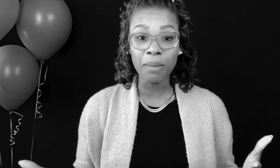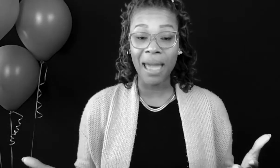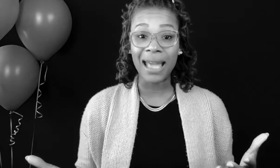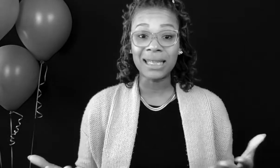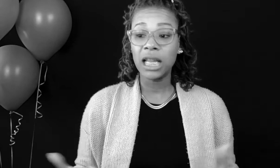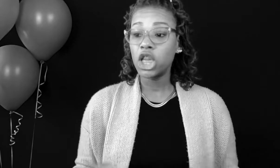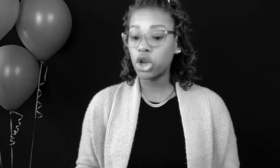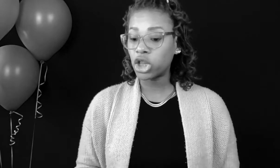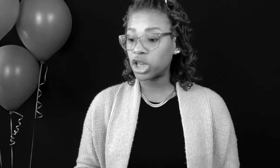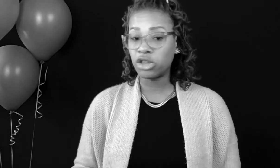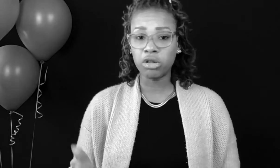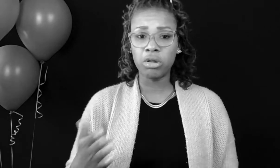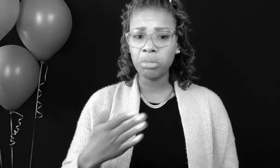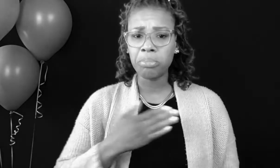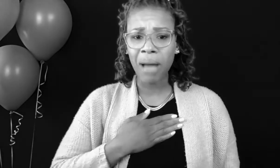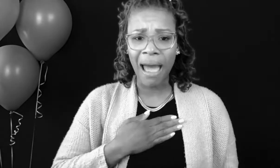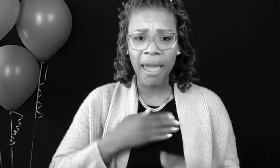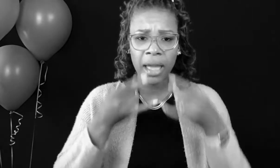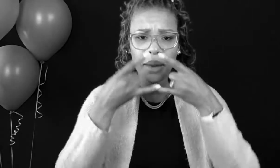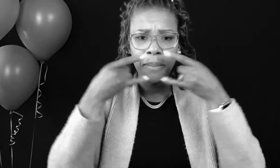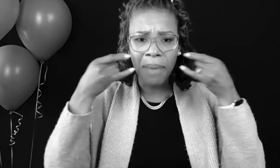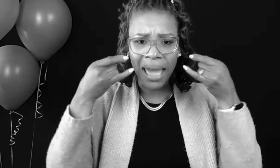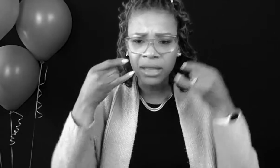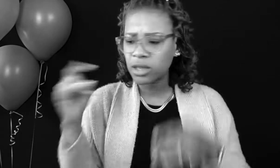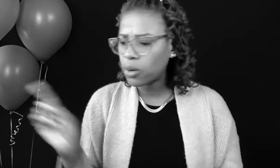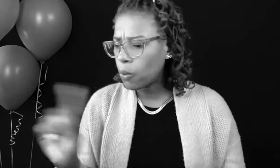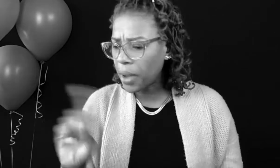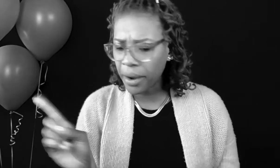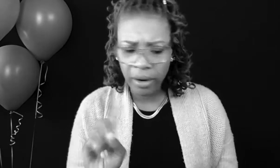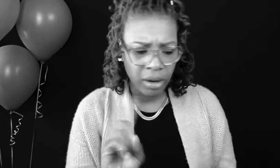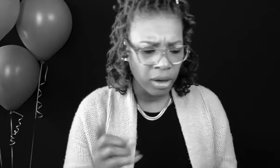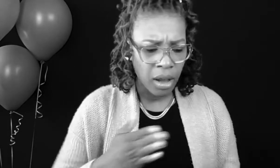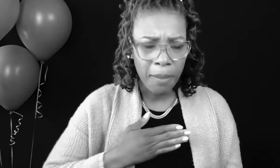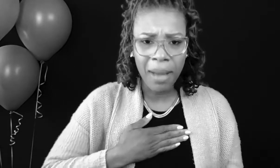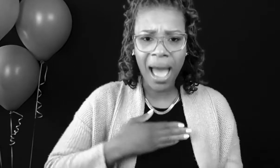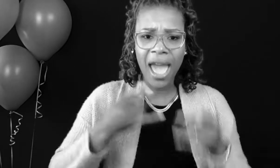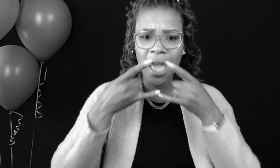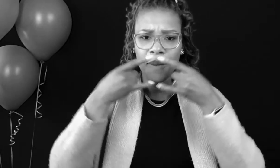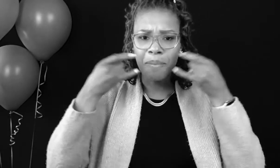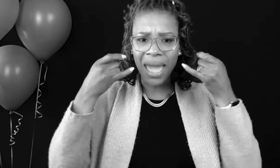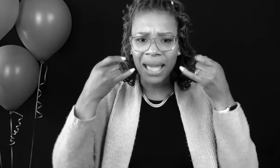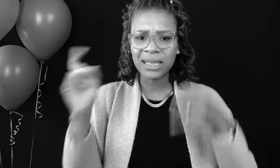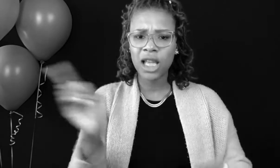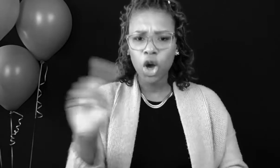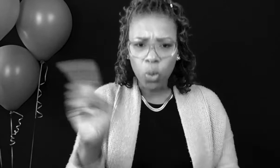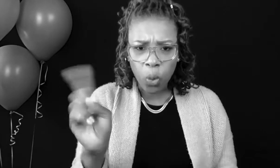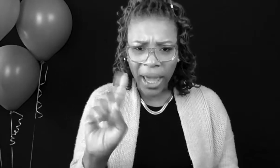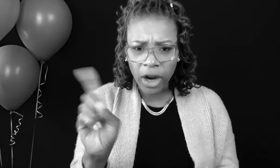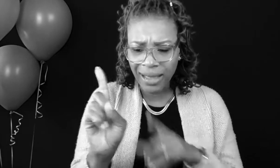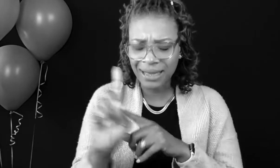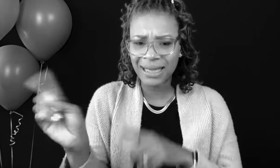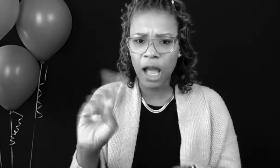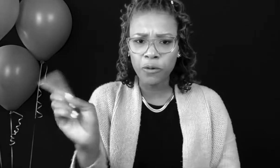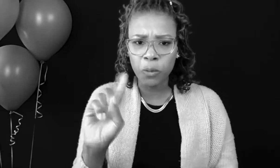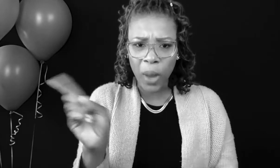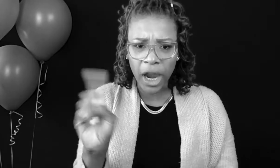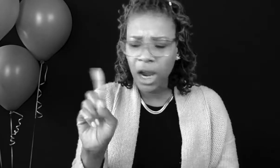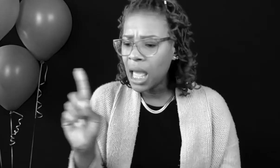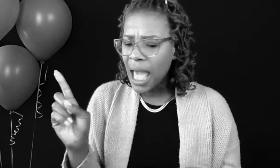mask, you could just do my mask wear. My mask wear. That's the sign for wear. And you're going